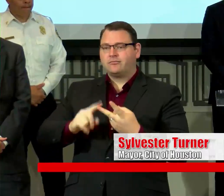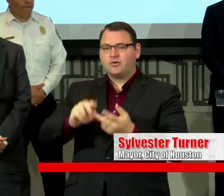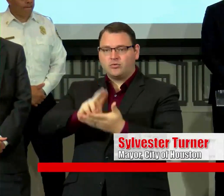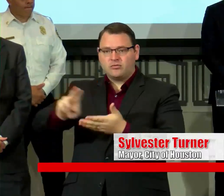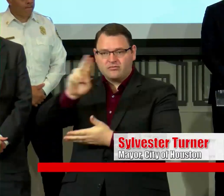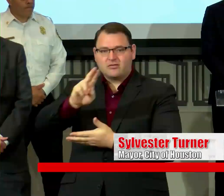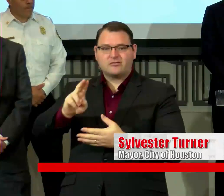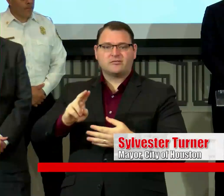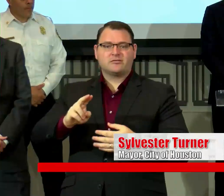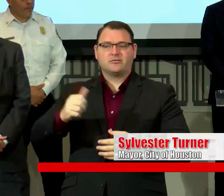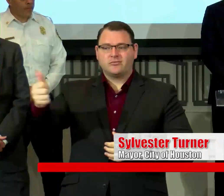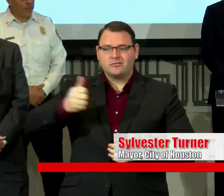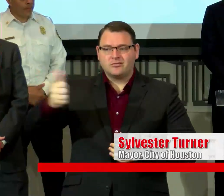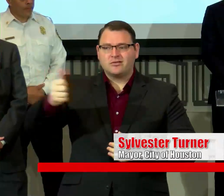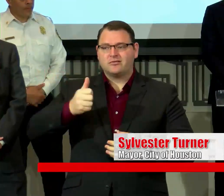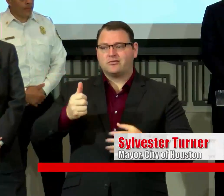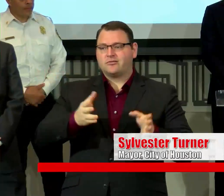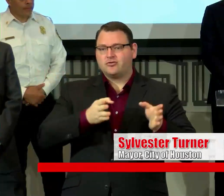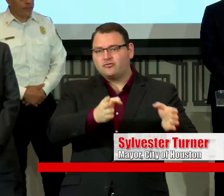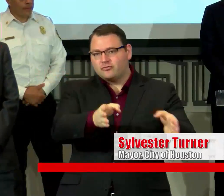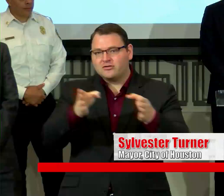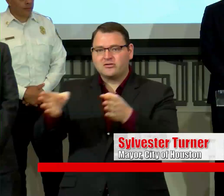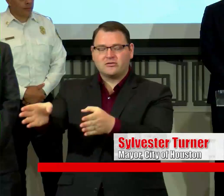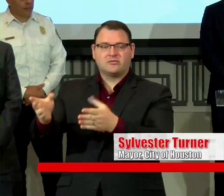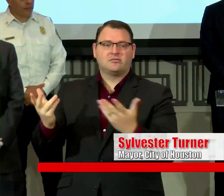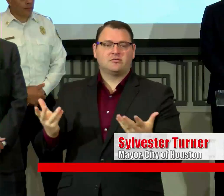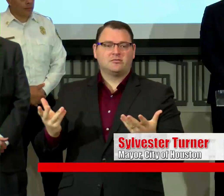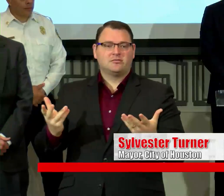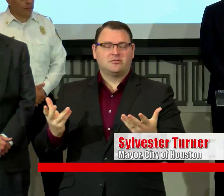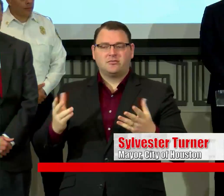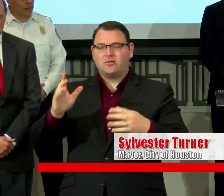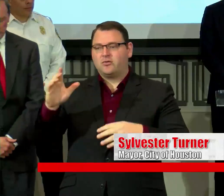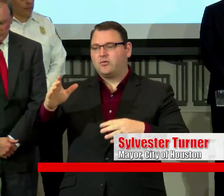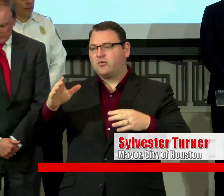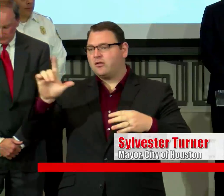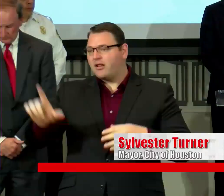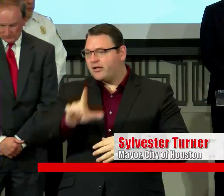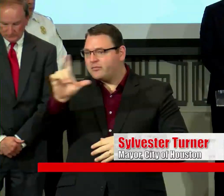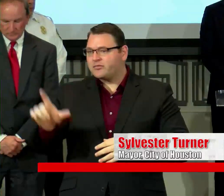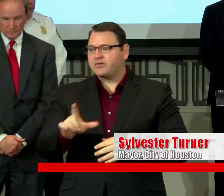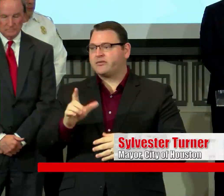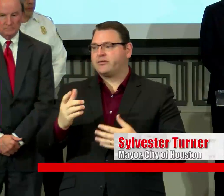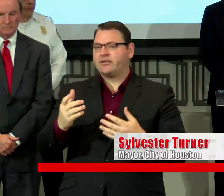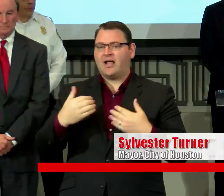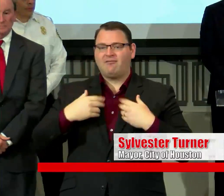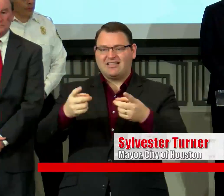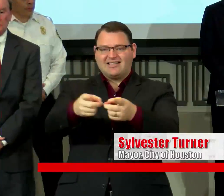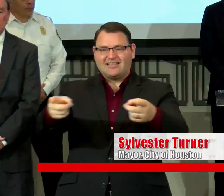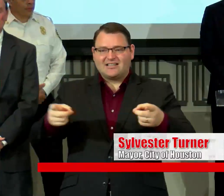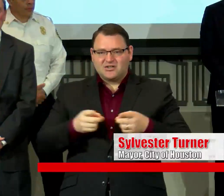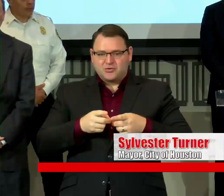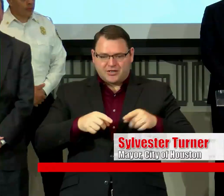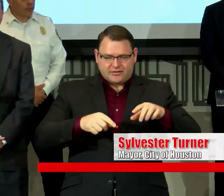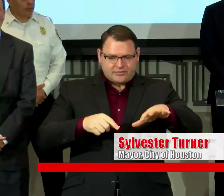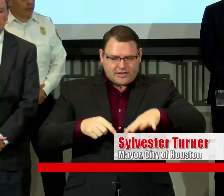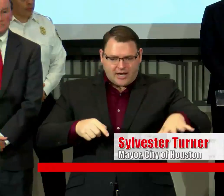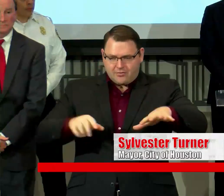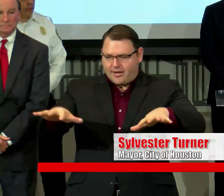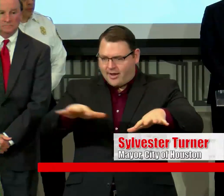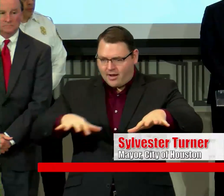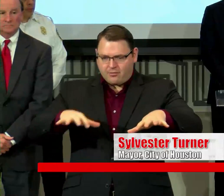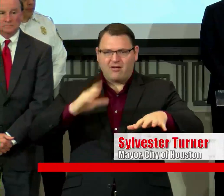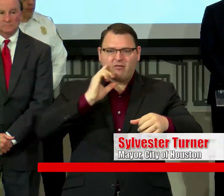parks, libraries, redistricting, purposes. So please, let me employ